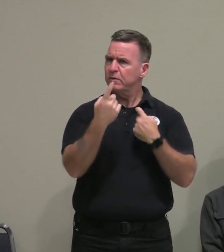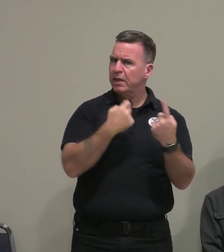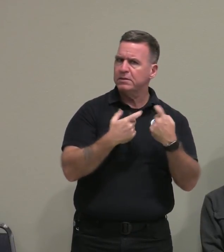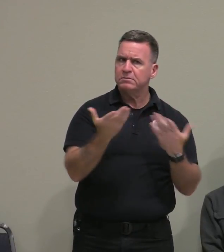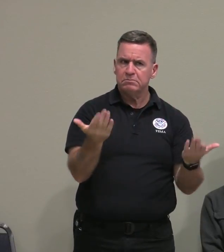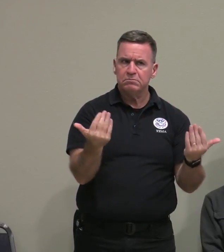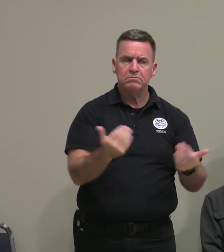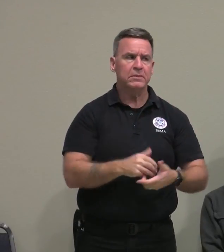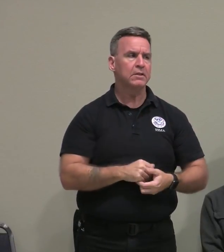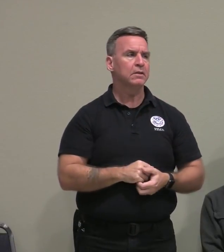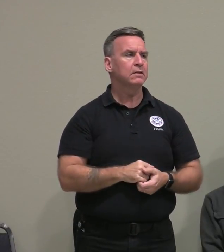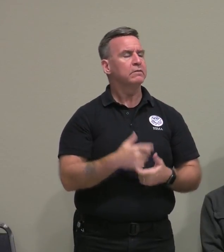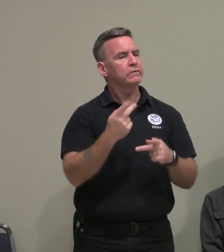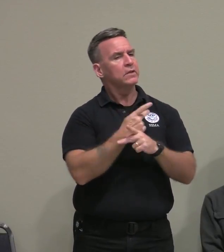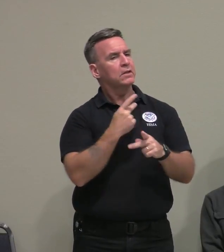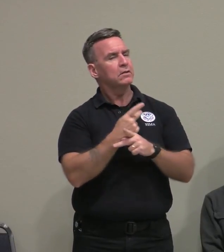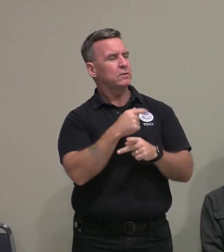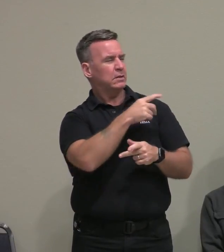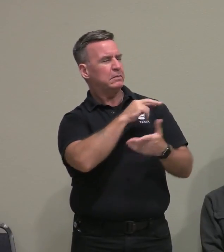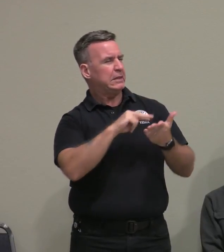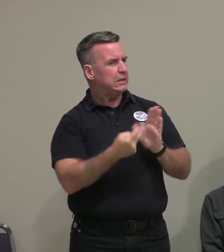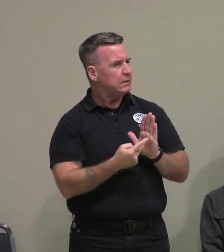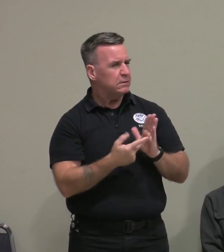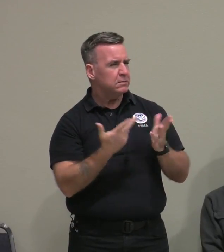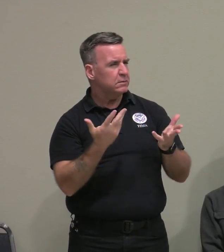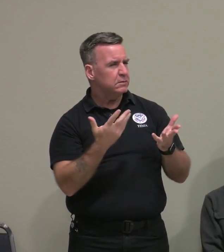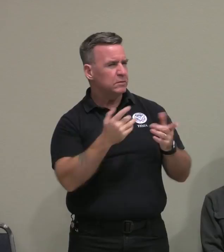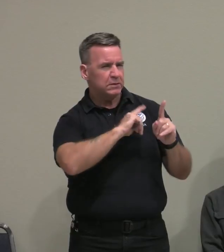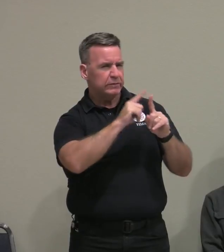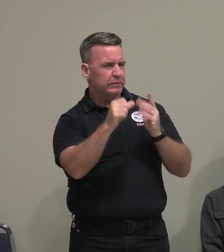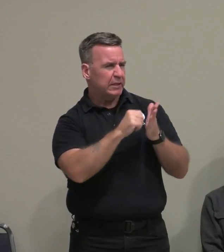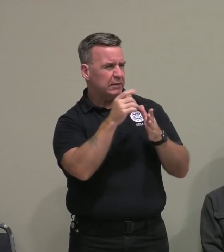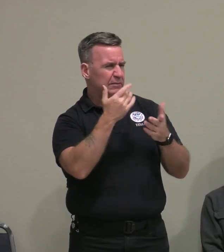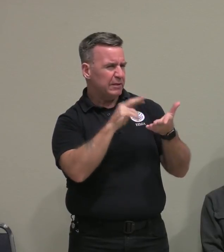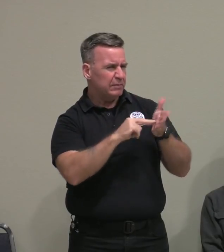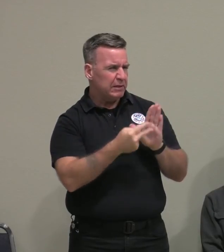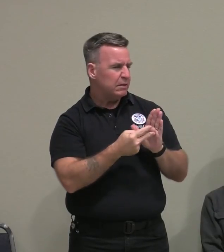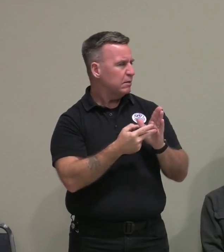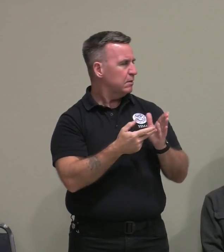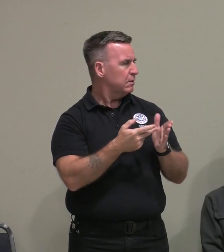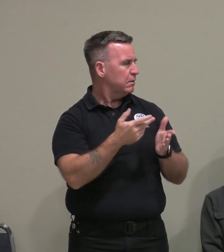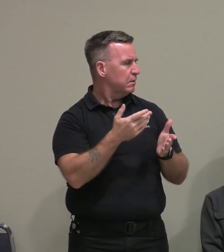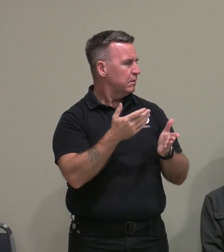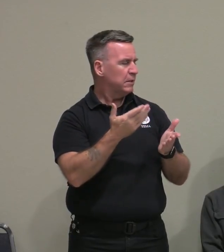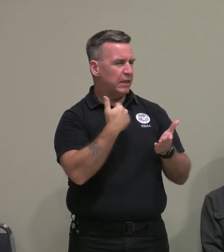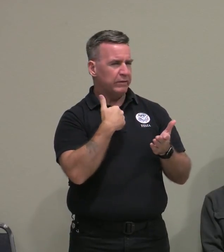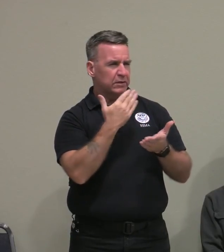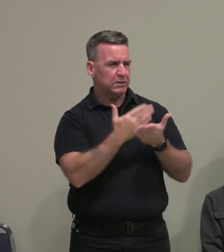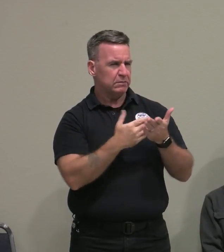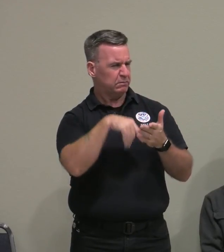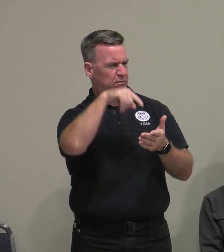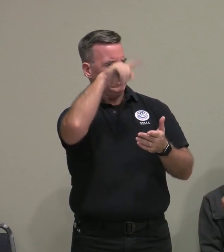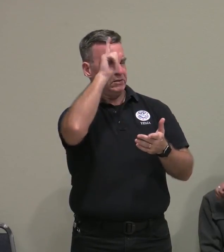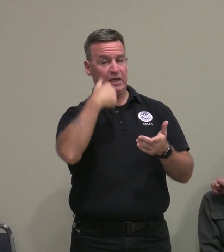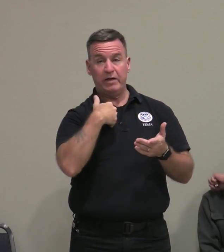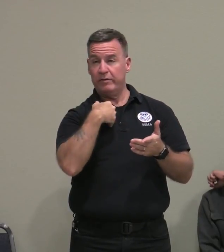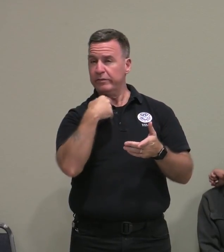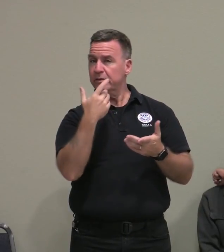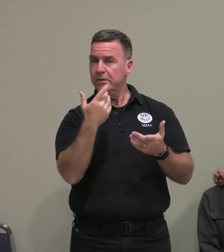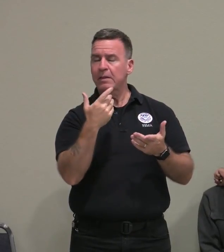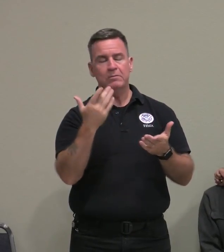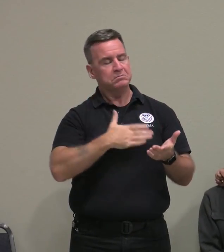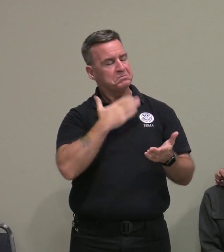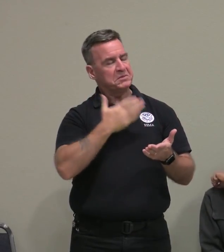and kind of figure out what this means and what these different pages might mean. There might be some questions that you have about them.